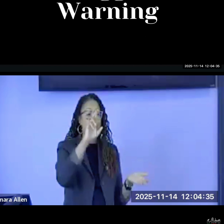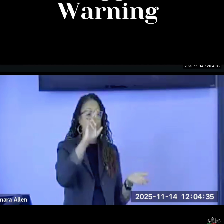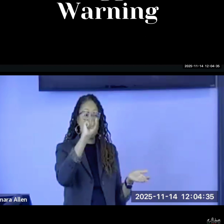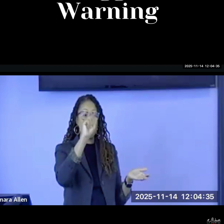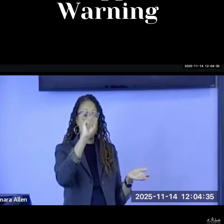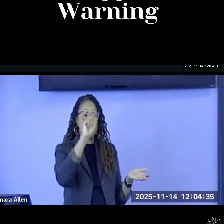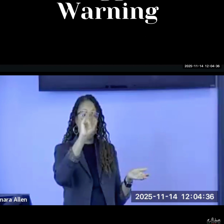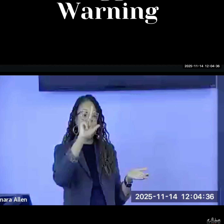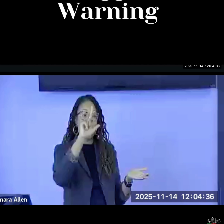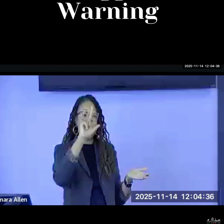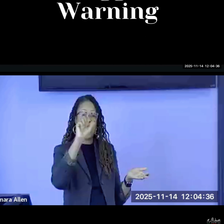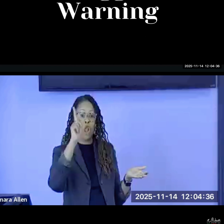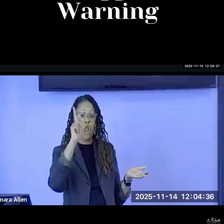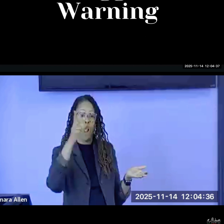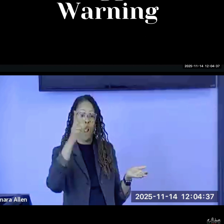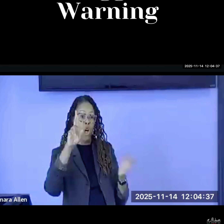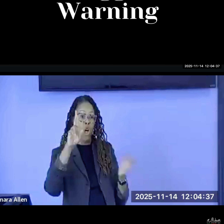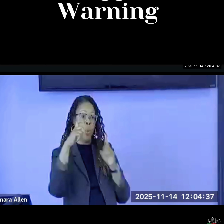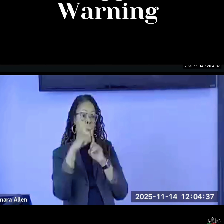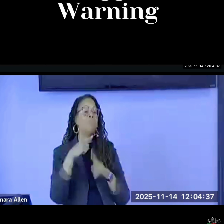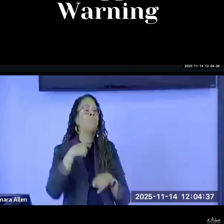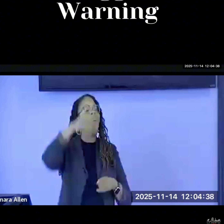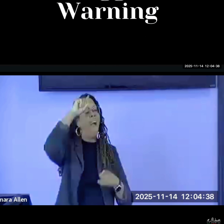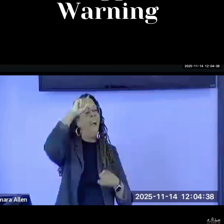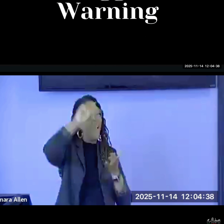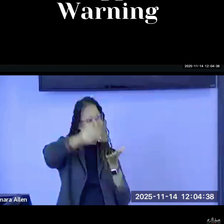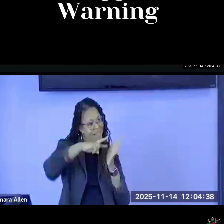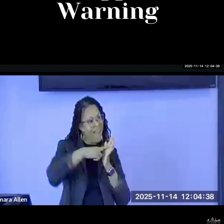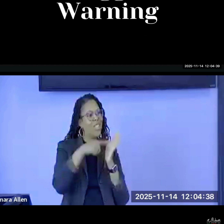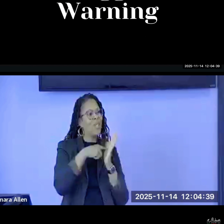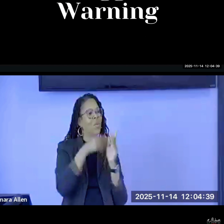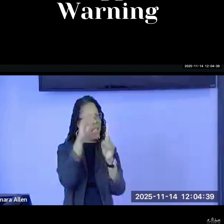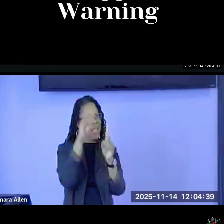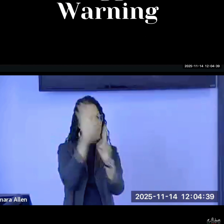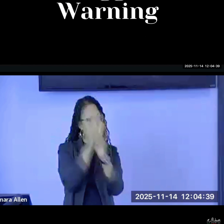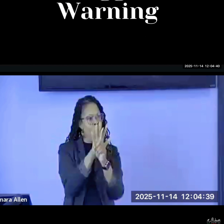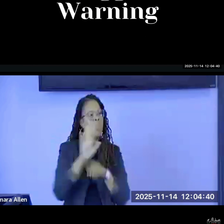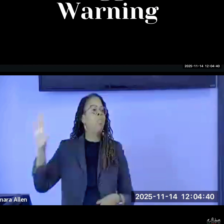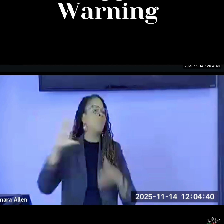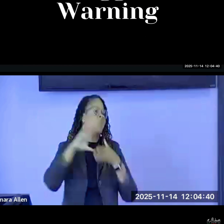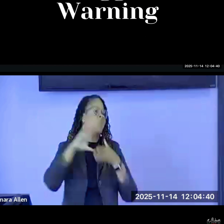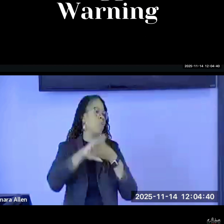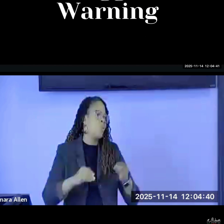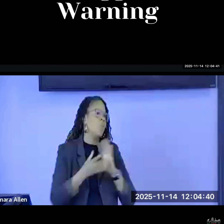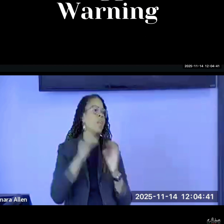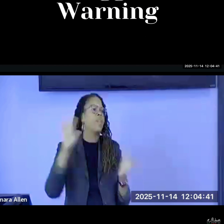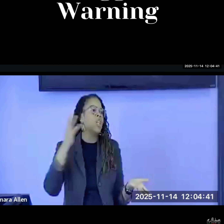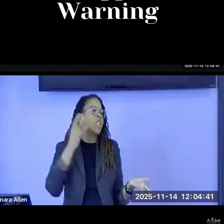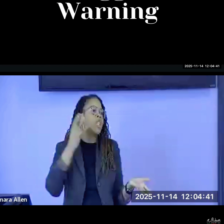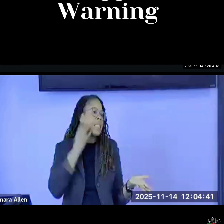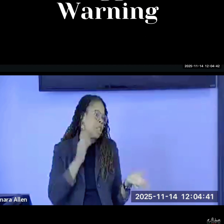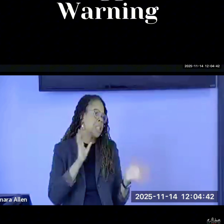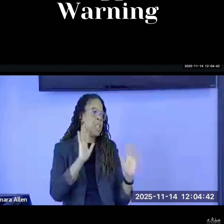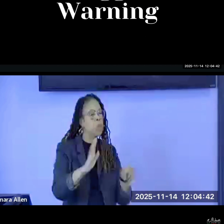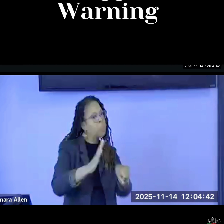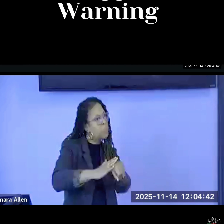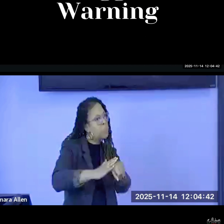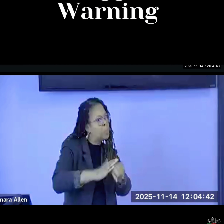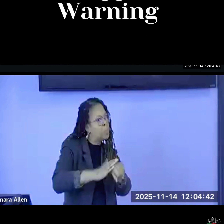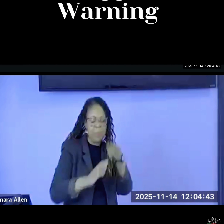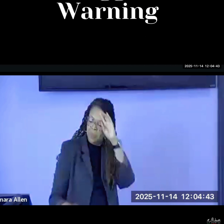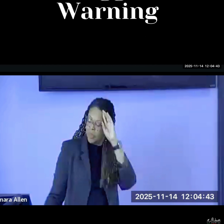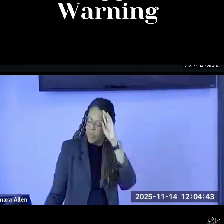they shared really rawly, and so there are terms that may be triggering. I don't want to